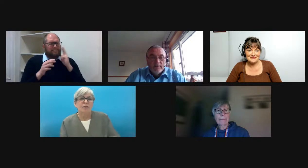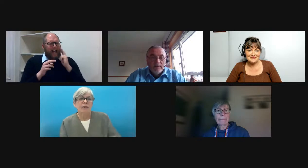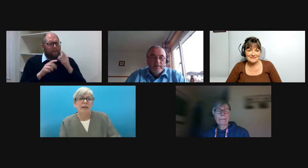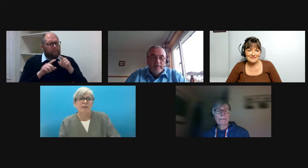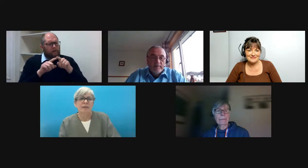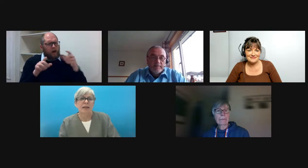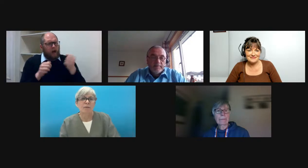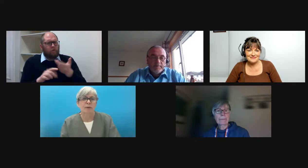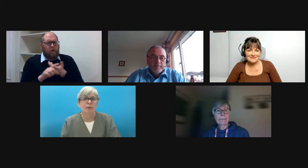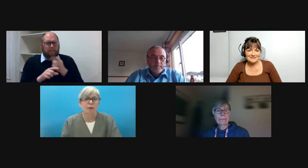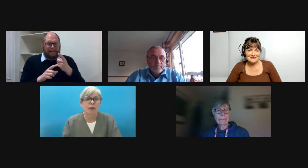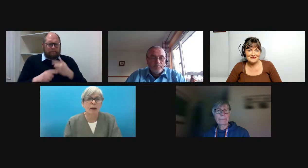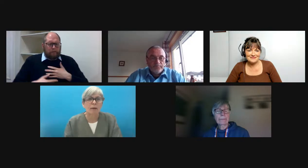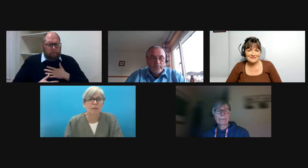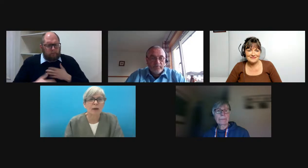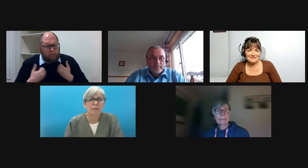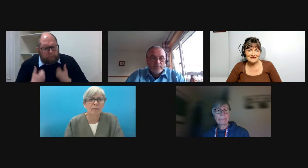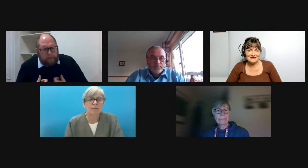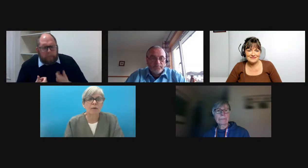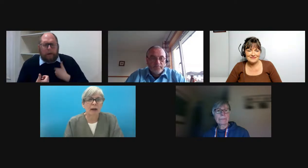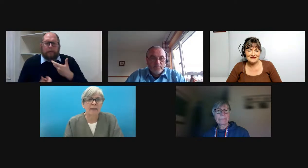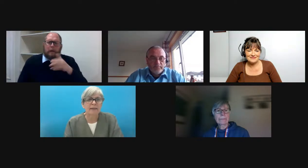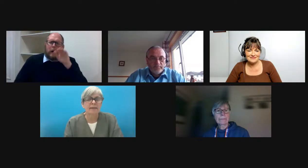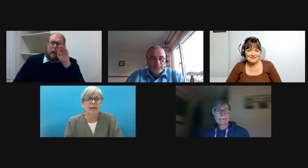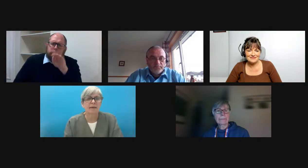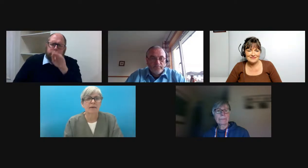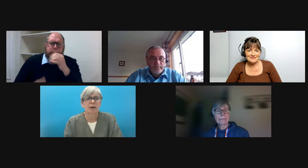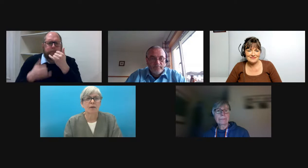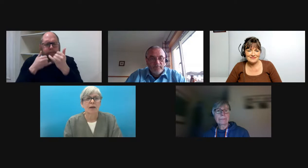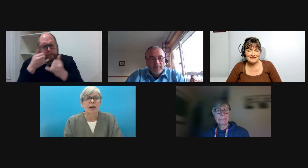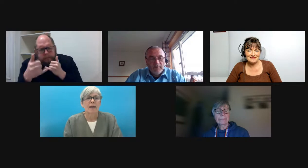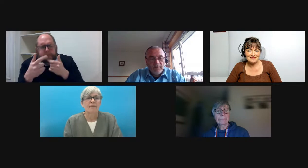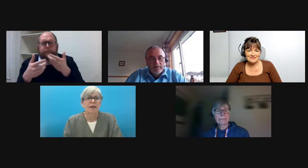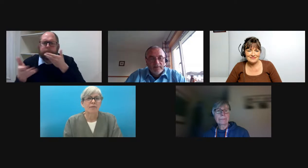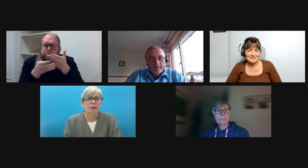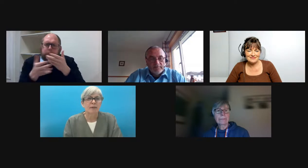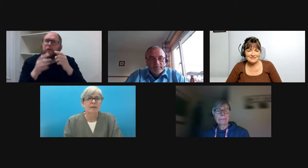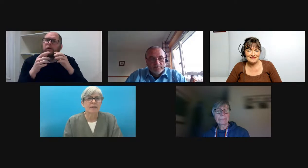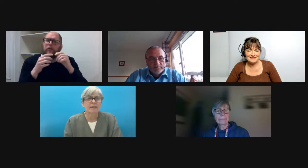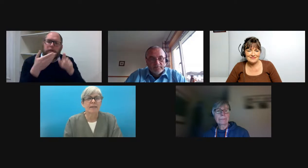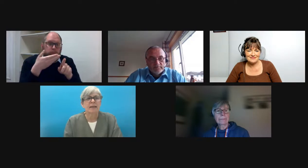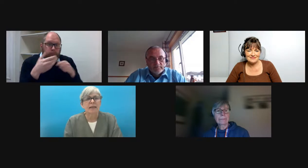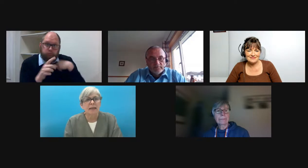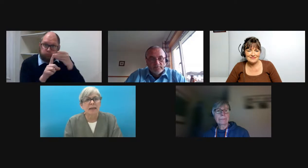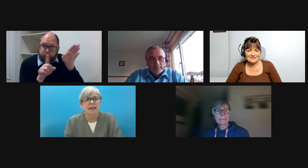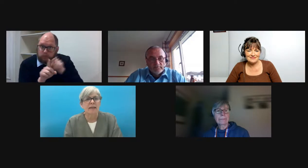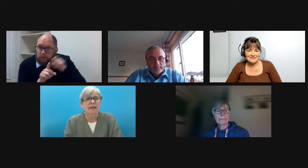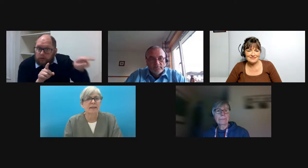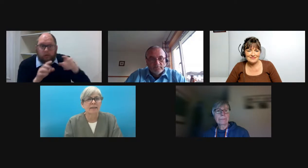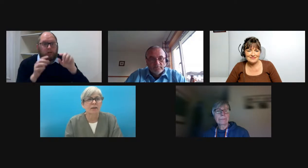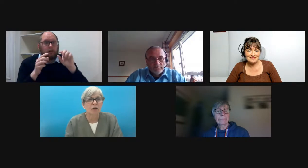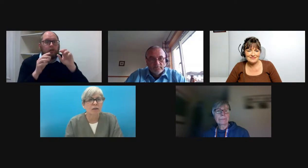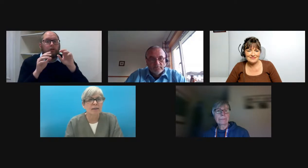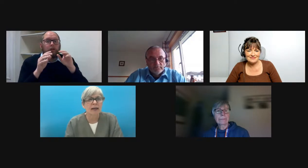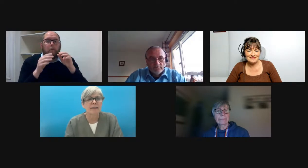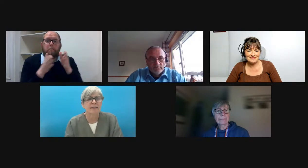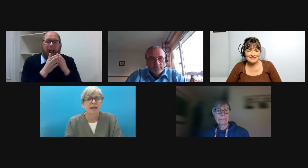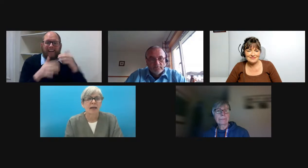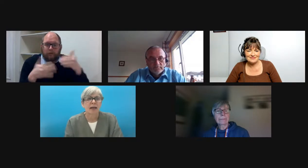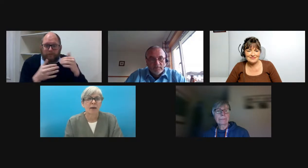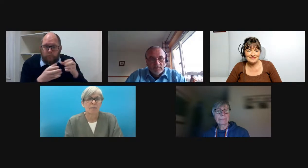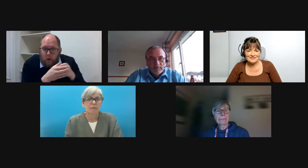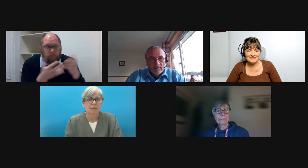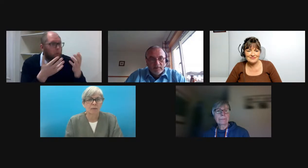And just in relation to that, when we're talking about rights, if a deaf person is ill and they need to